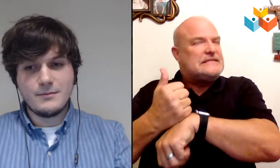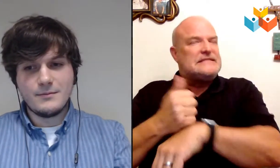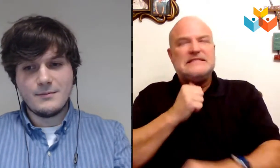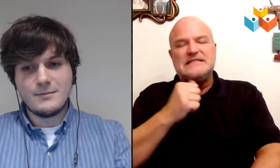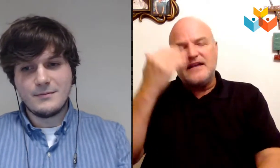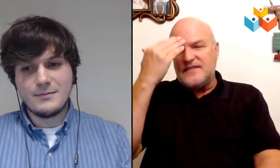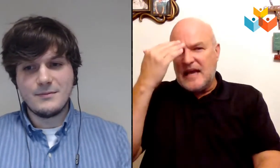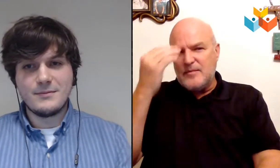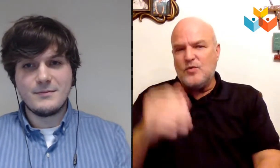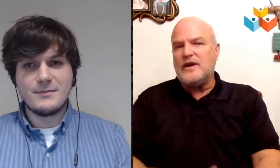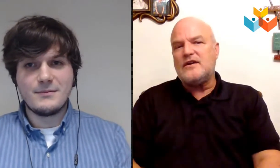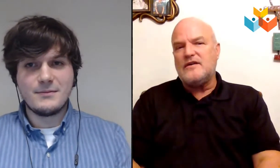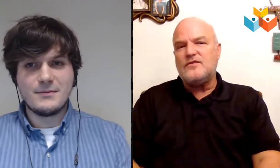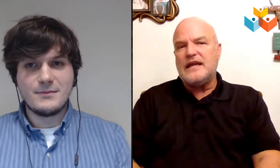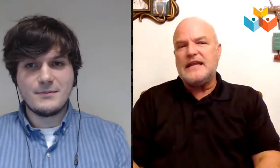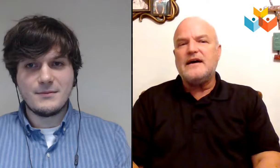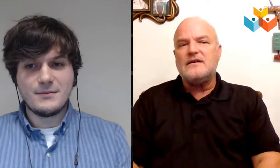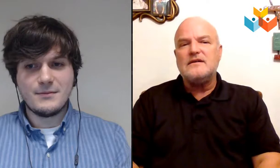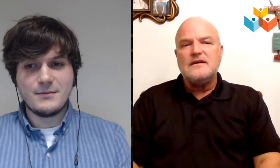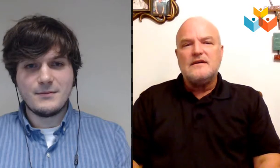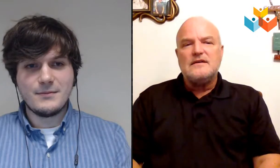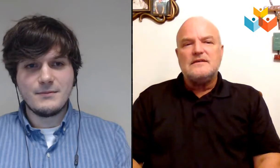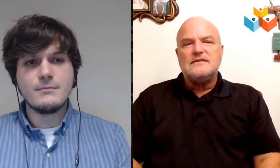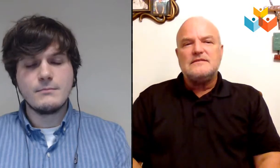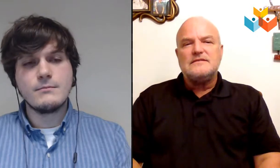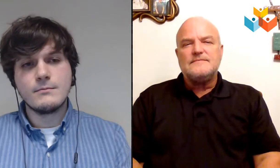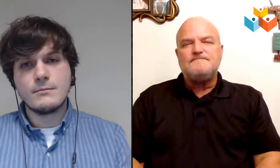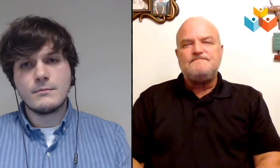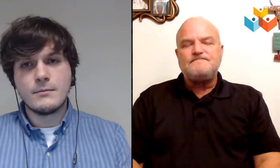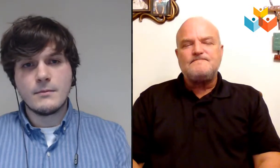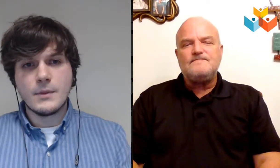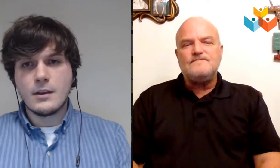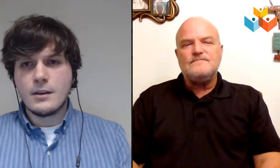up, not that I'm aware of right now.